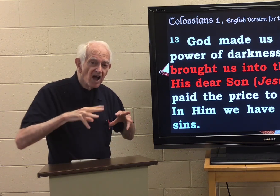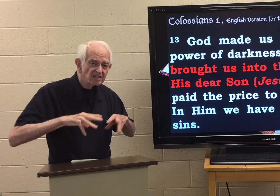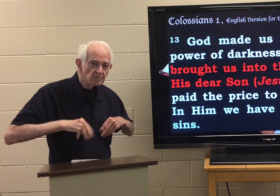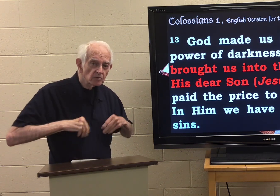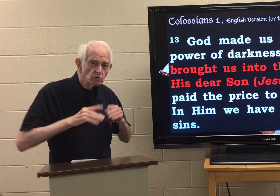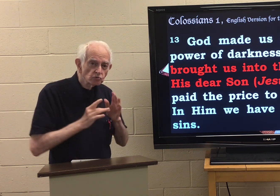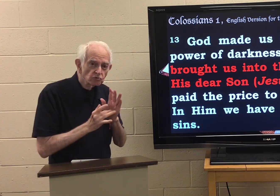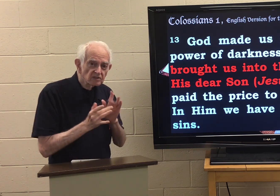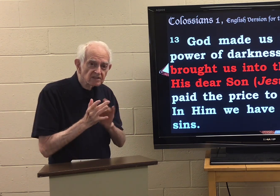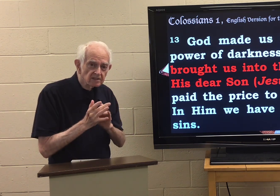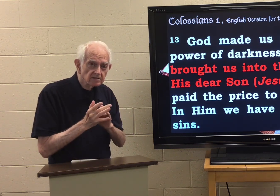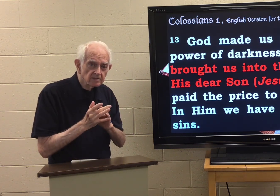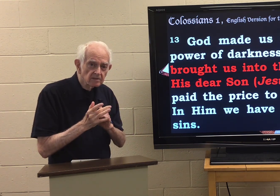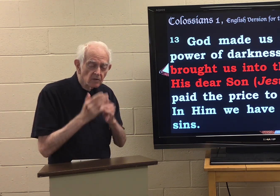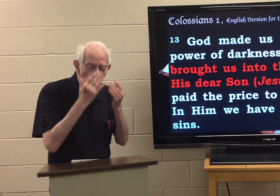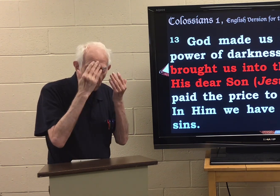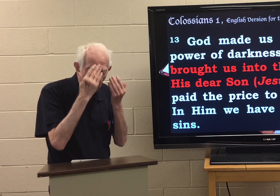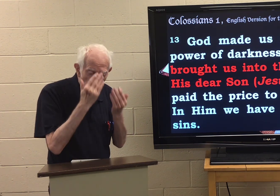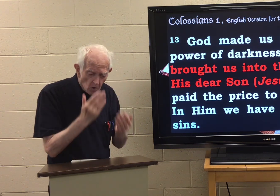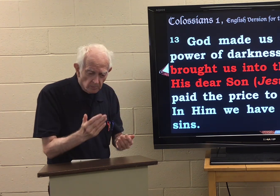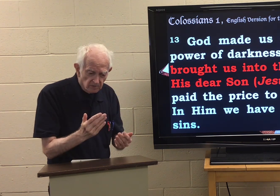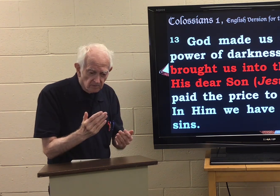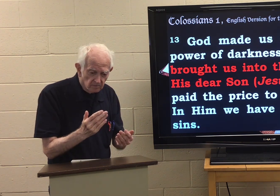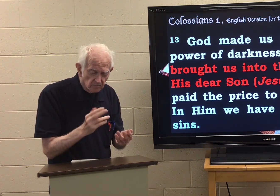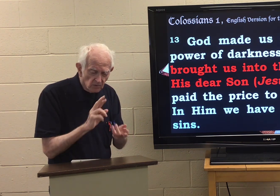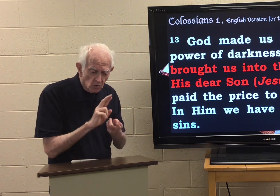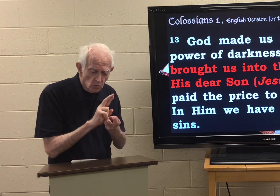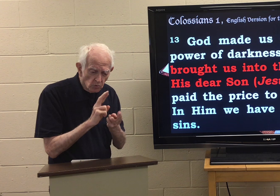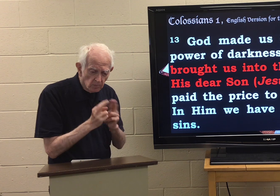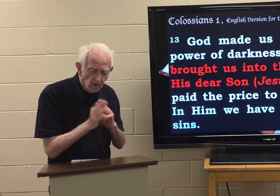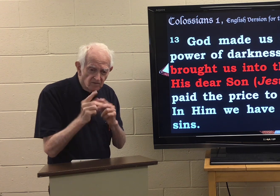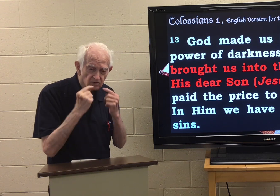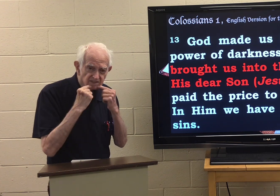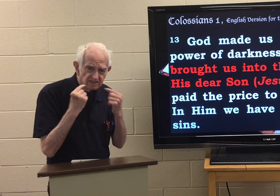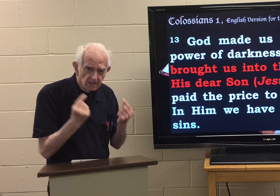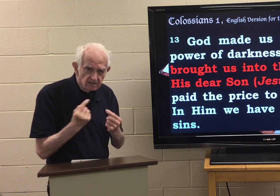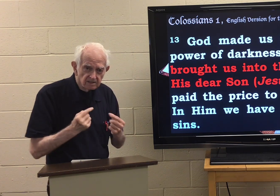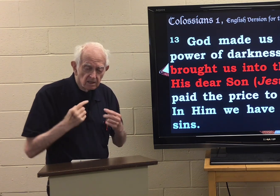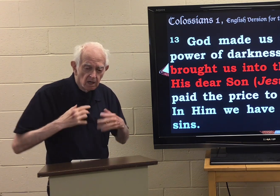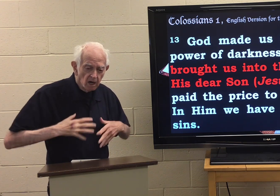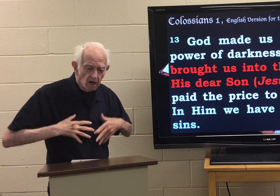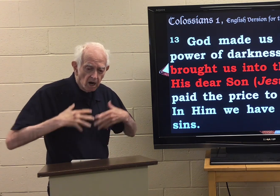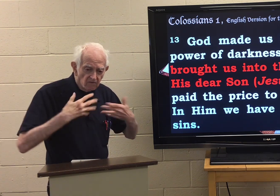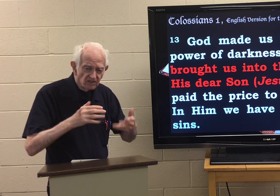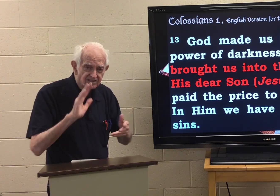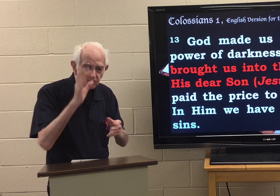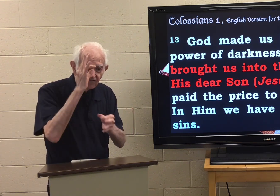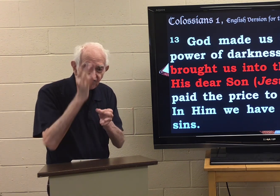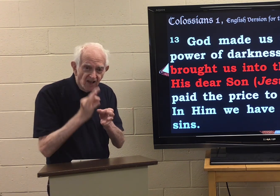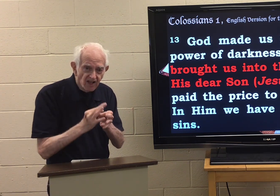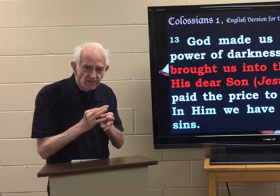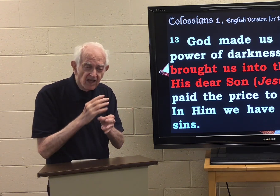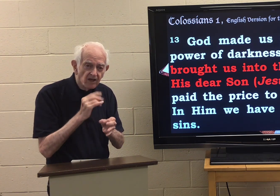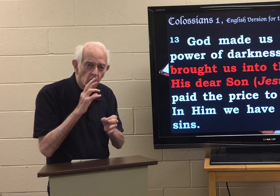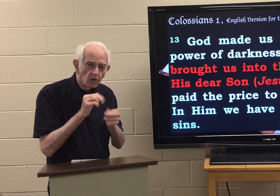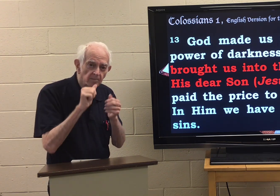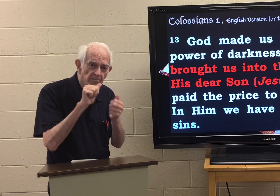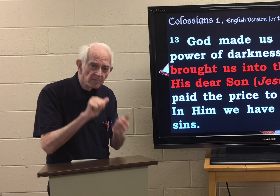When you accept Jesus and you obey him and you repent of your sins, confess your faith, and